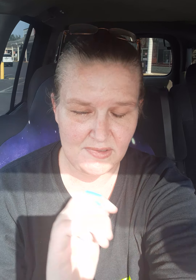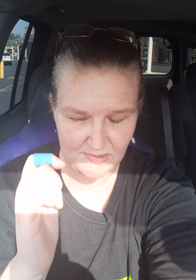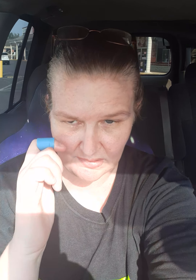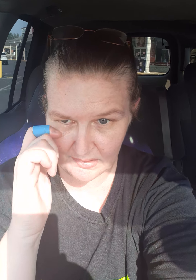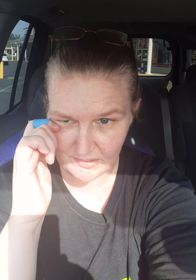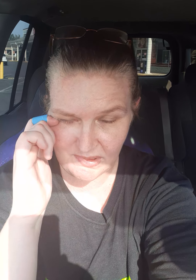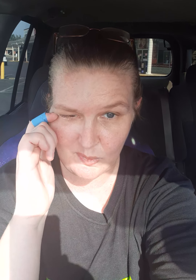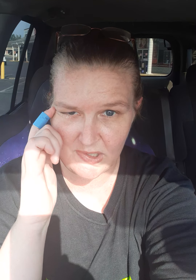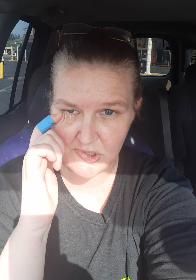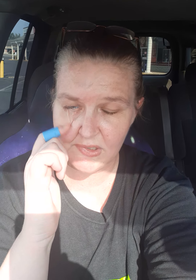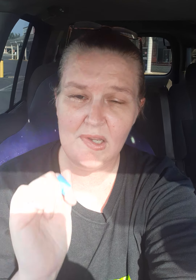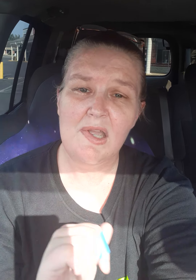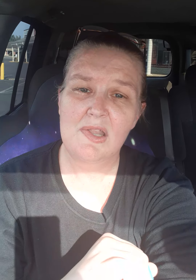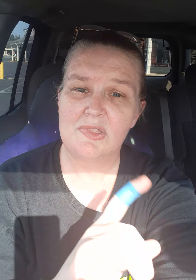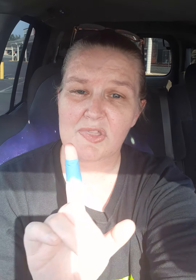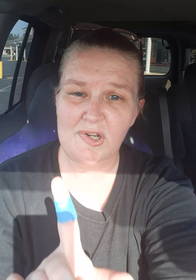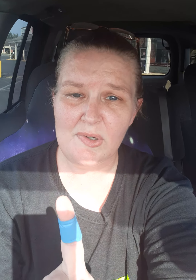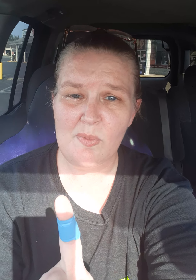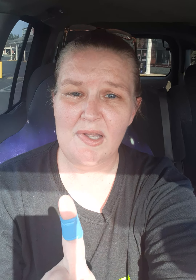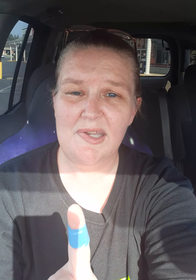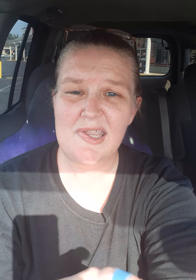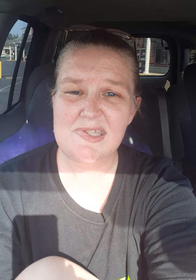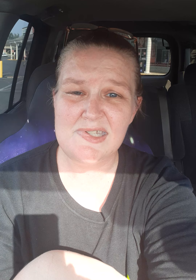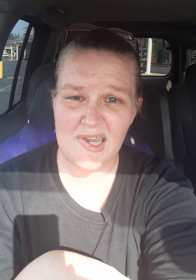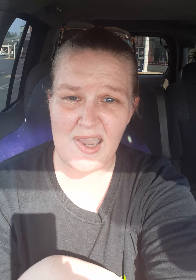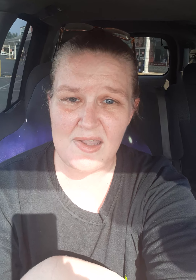equation, the third one is dickhead.